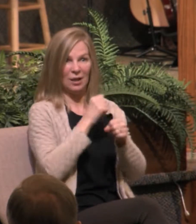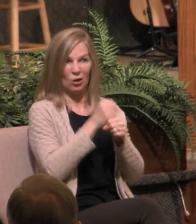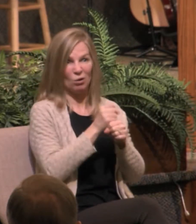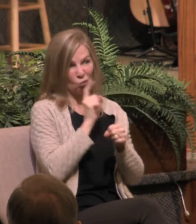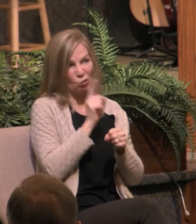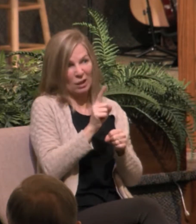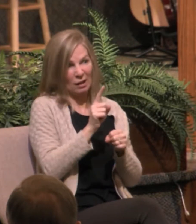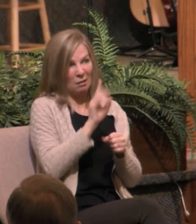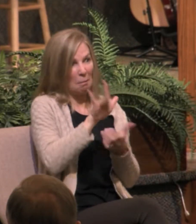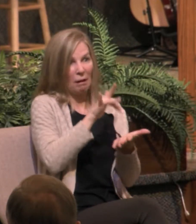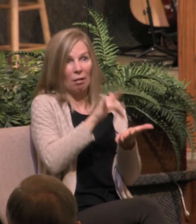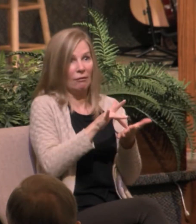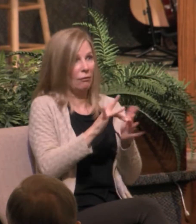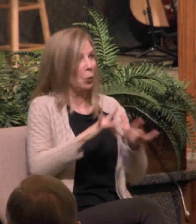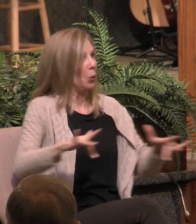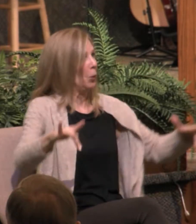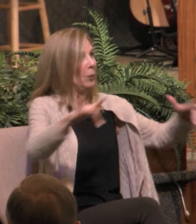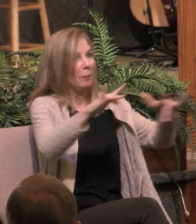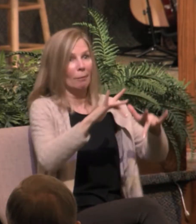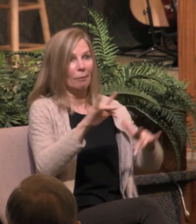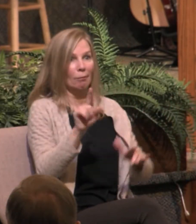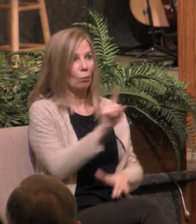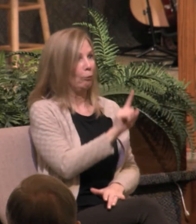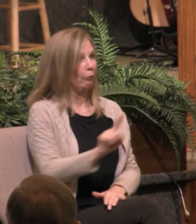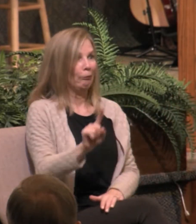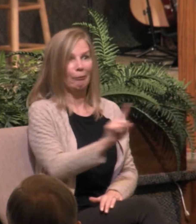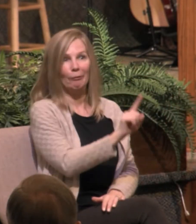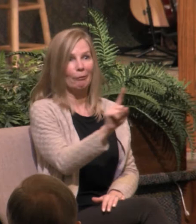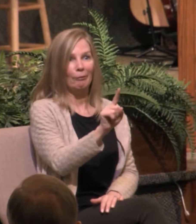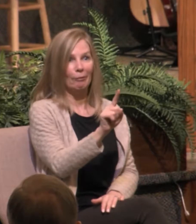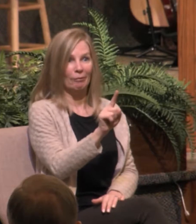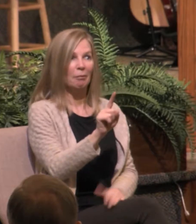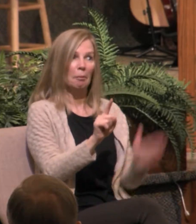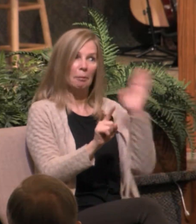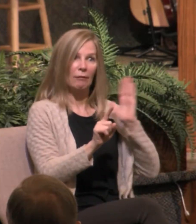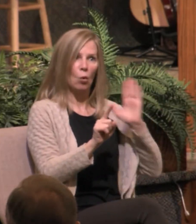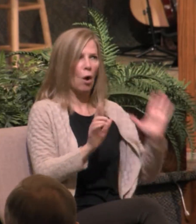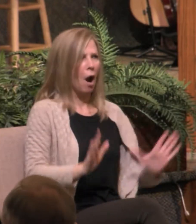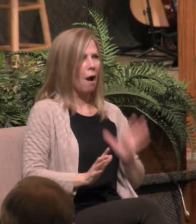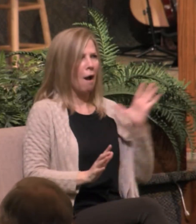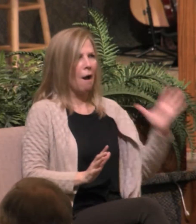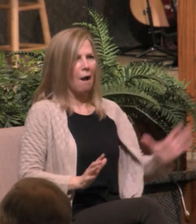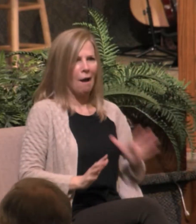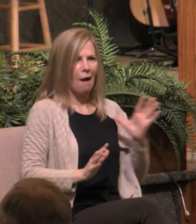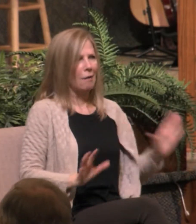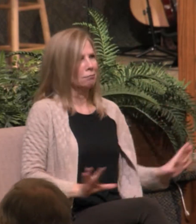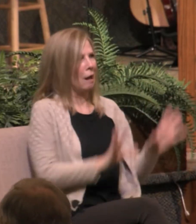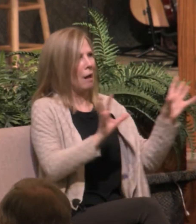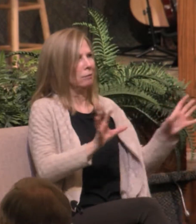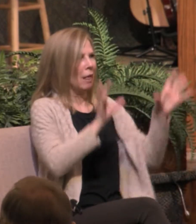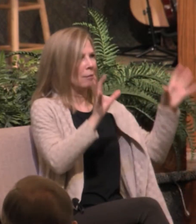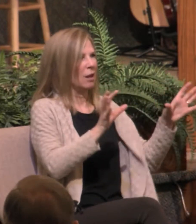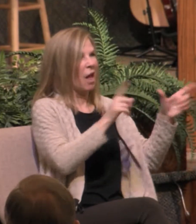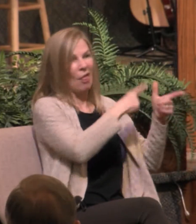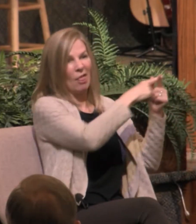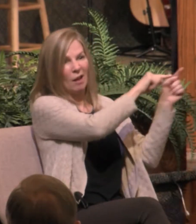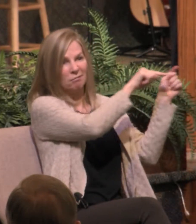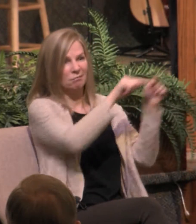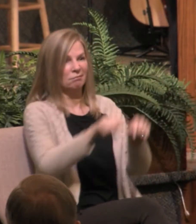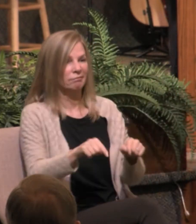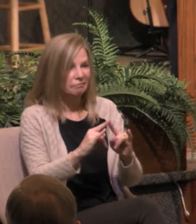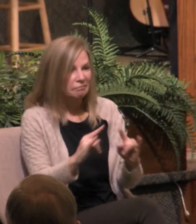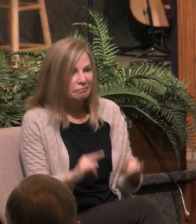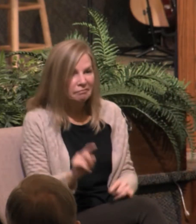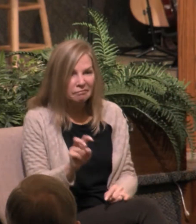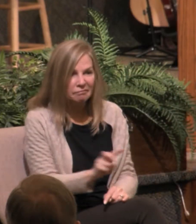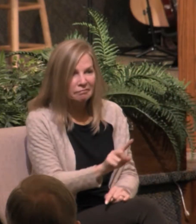really the middle of nowhere. He went from the palace to the wilderness. Now, we know from Scripture, when he went